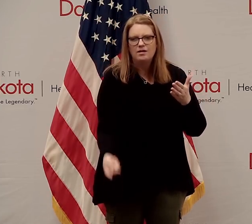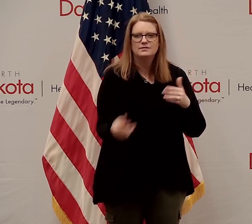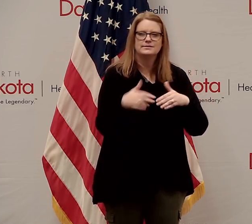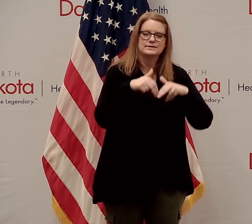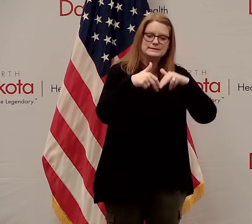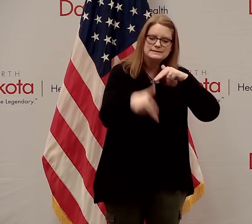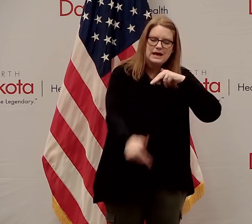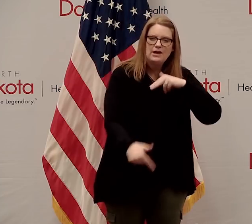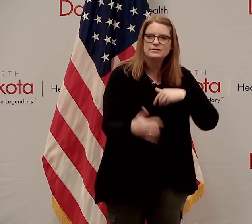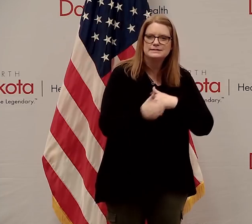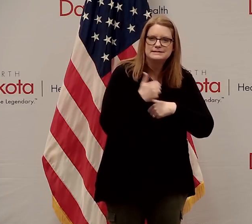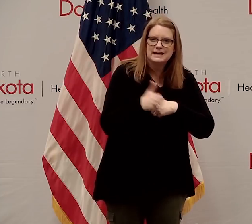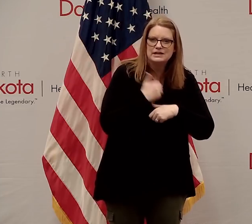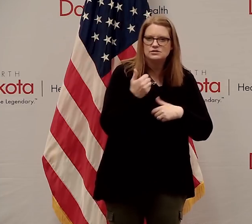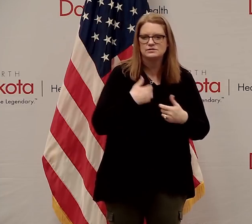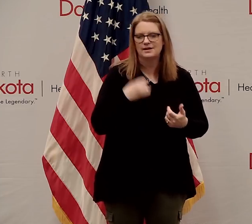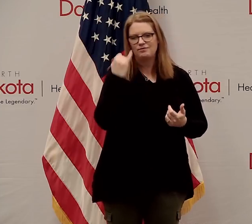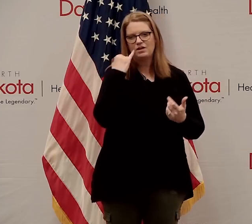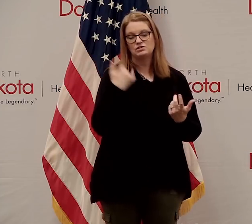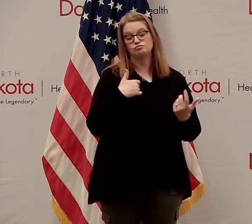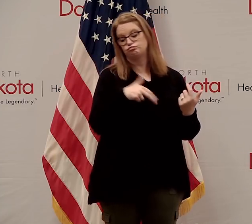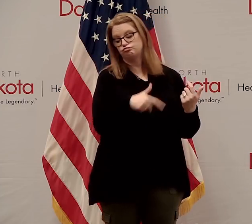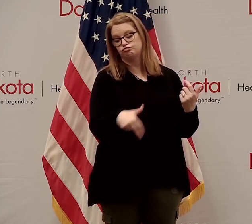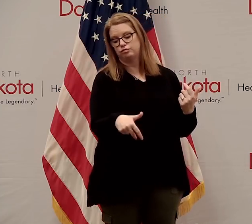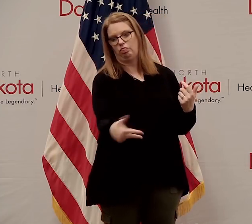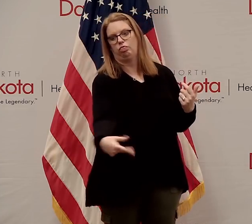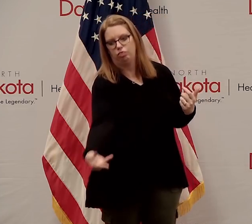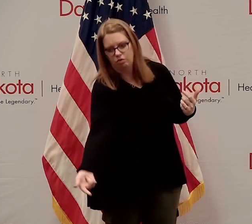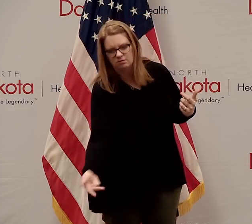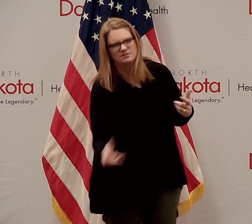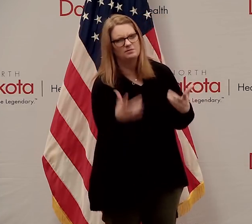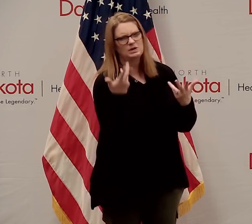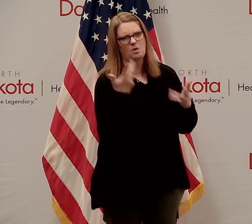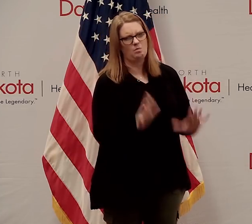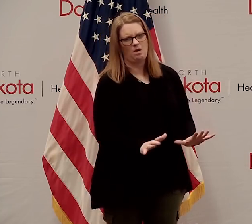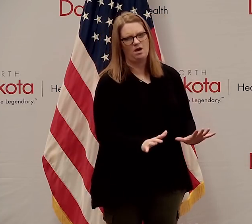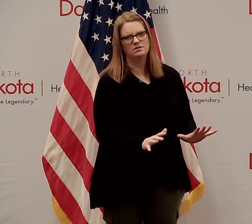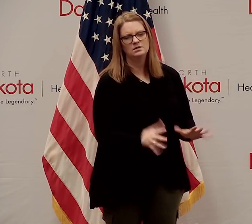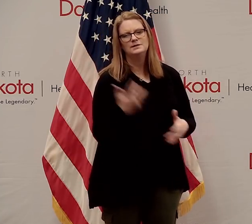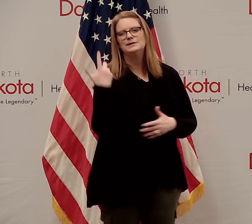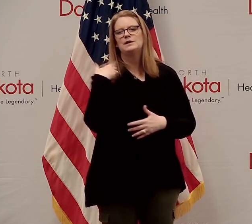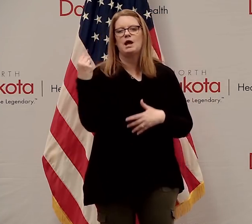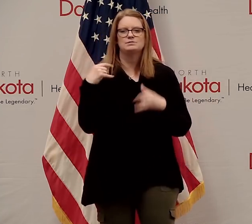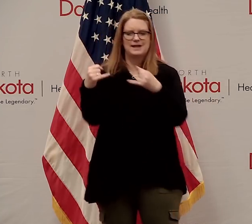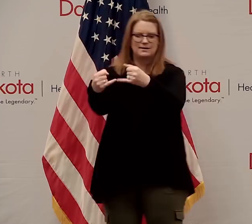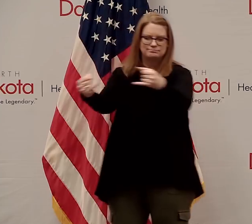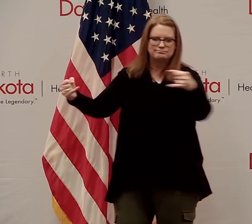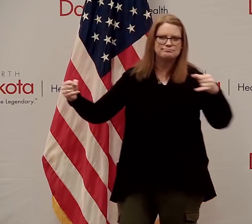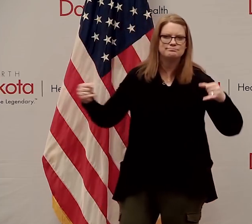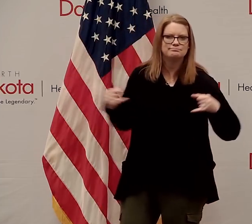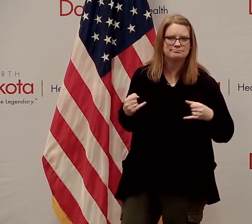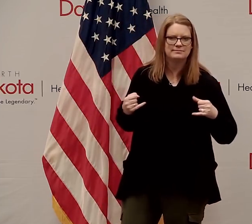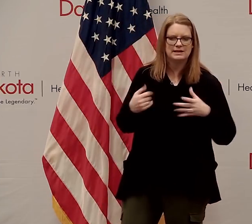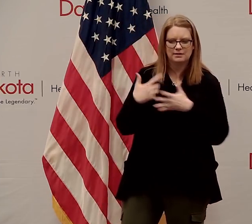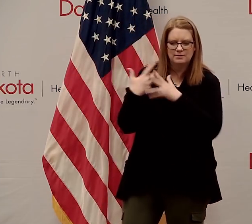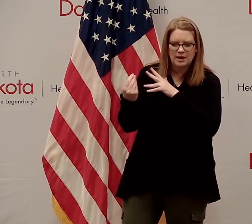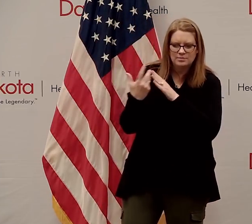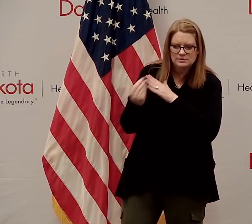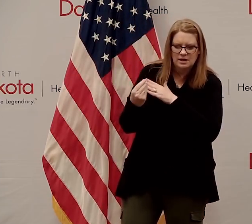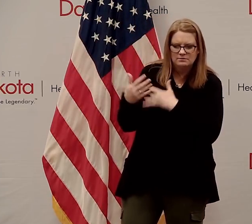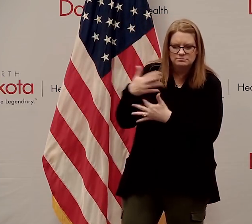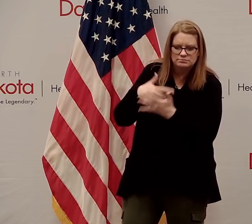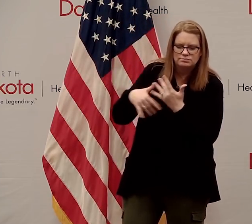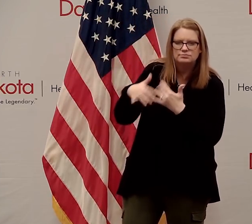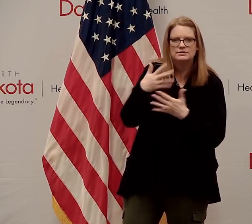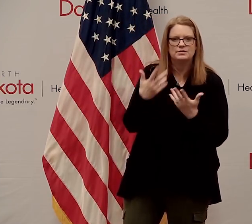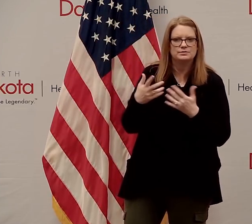could be dangerous if climbed unattended. And then set outside play boundaries. Be aware that the dangers that may have accumulated this time of